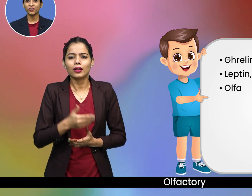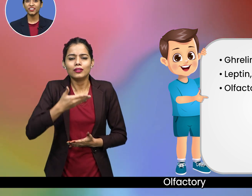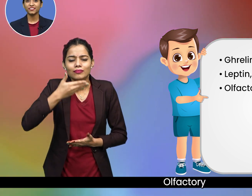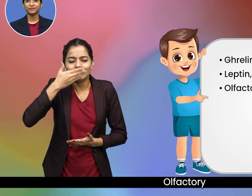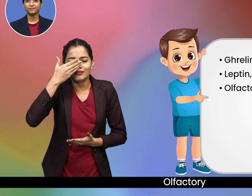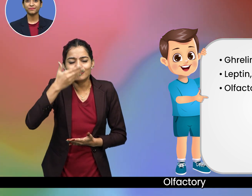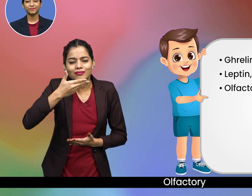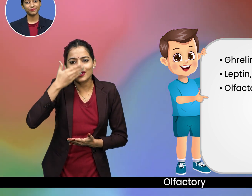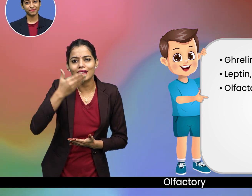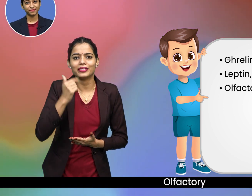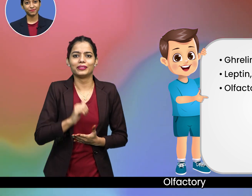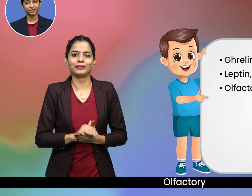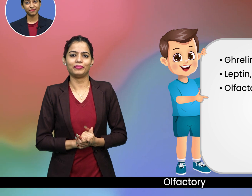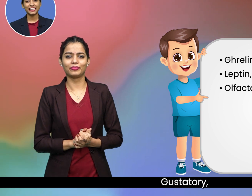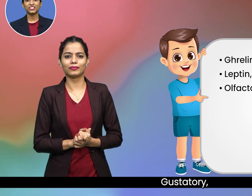olfactory,